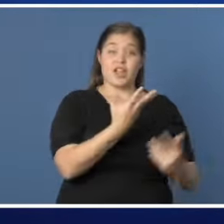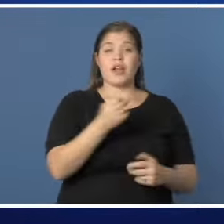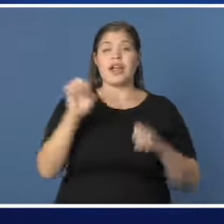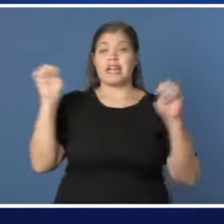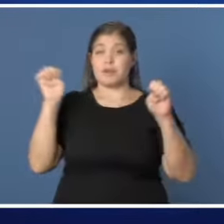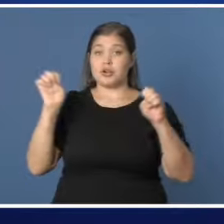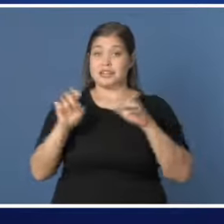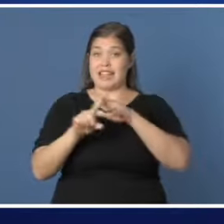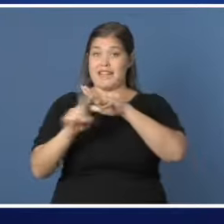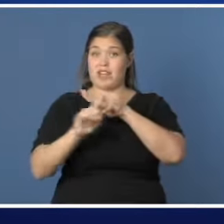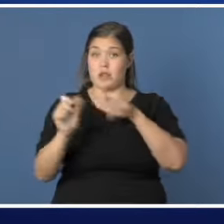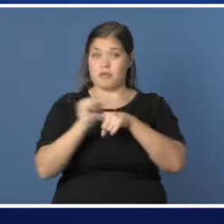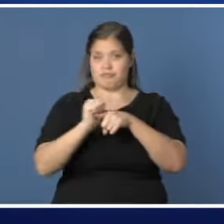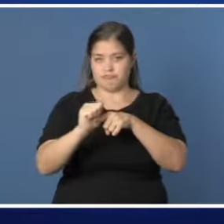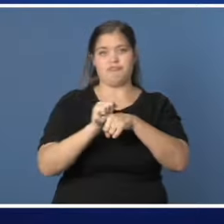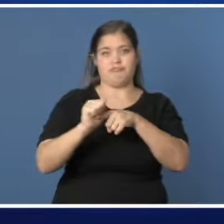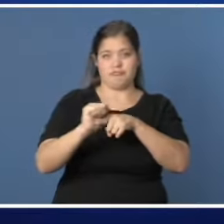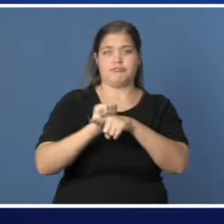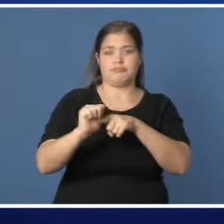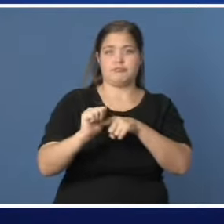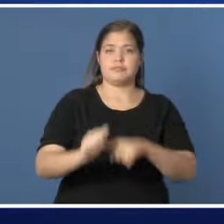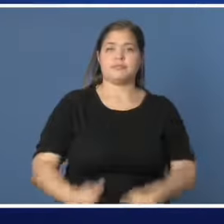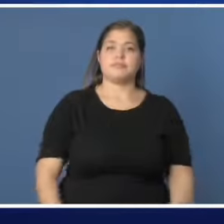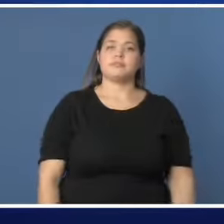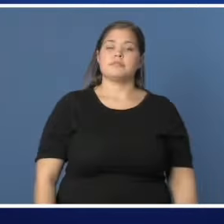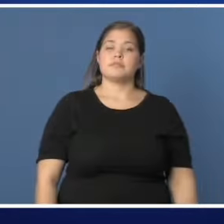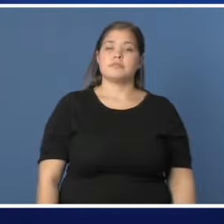fire and emergency evacuation drills.